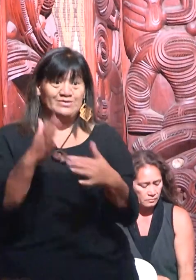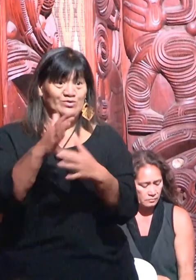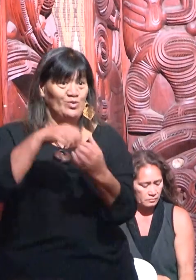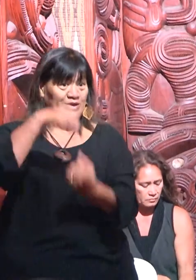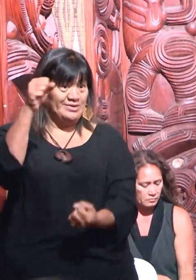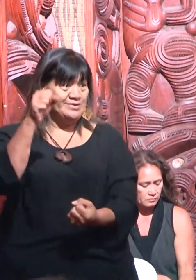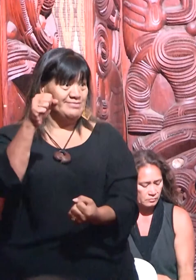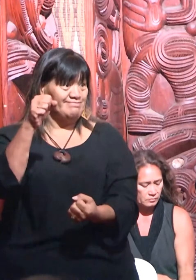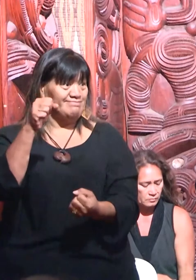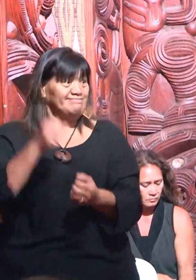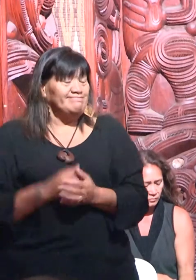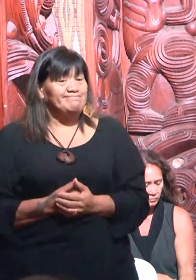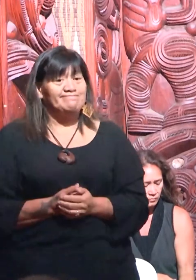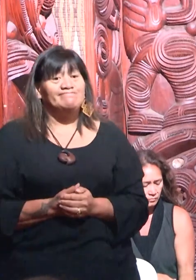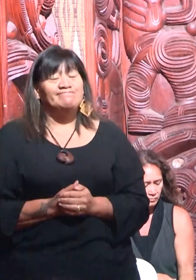Waitangi.